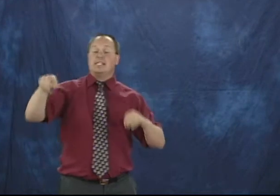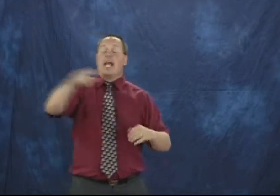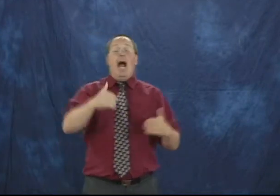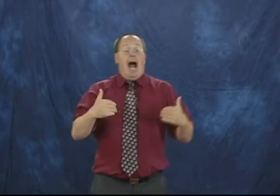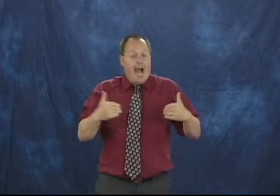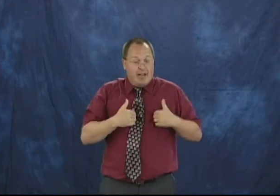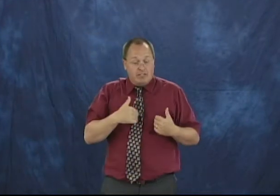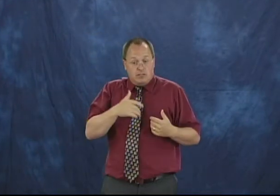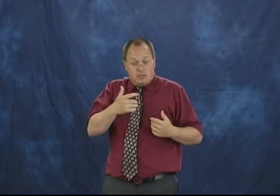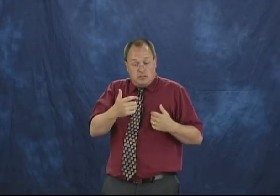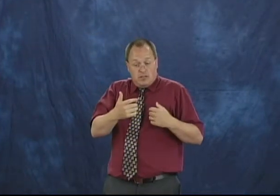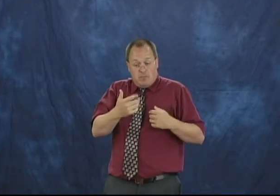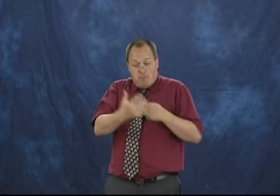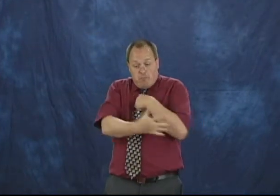good.